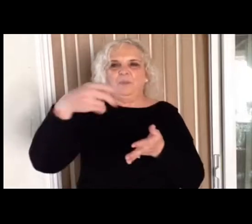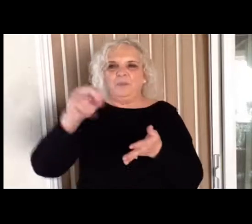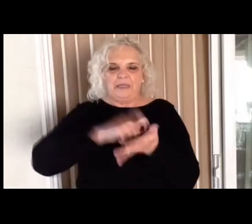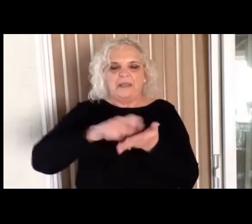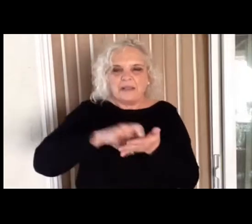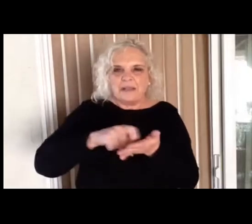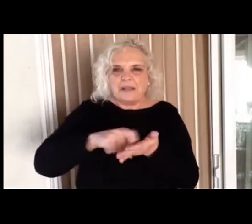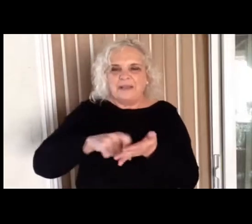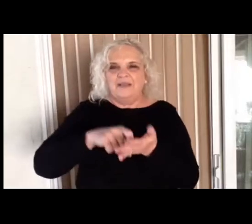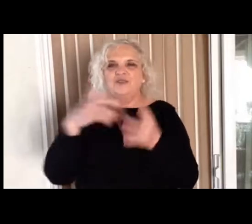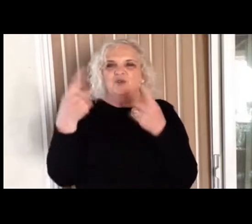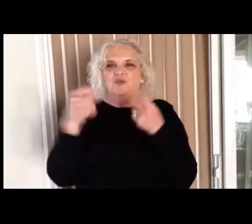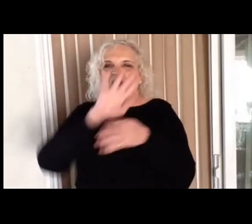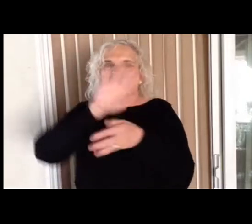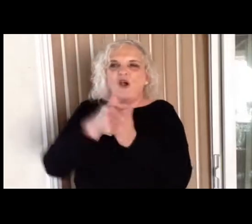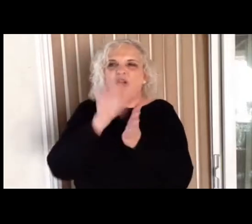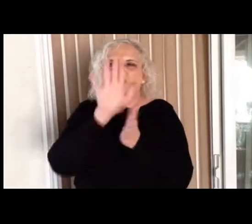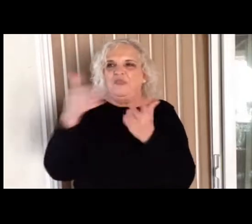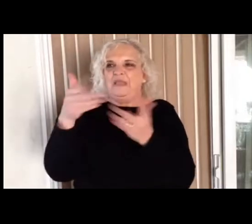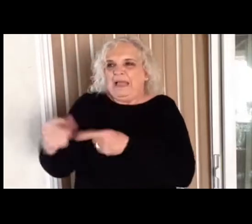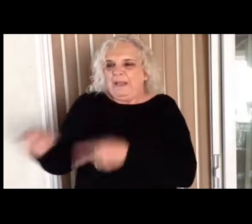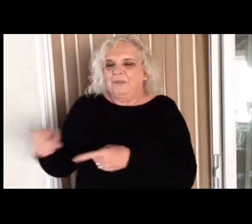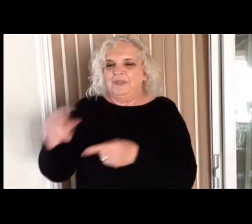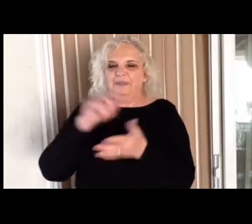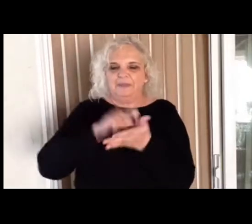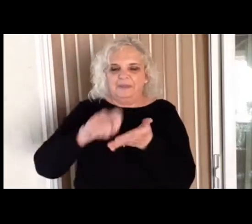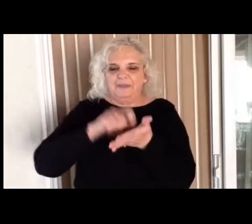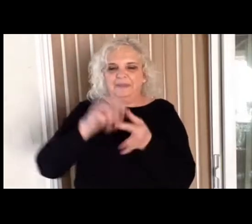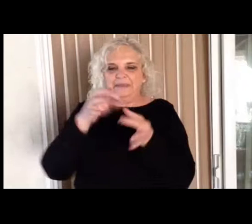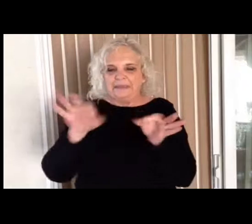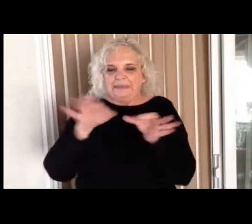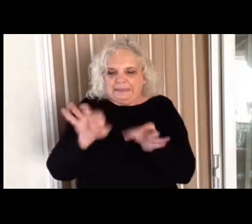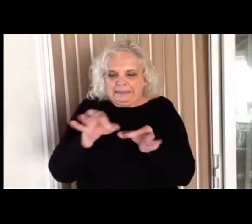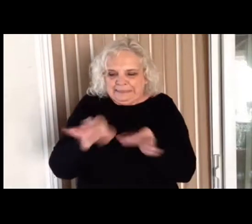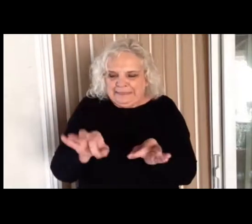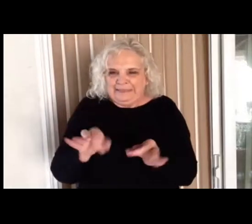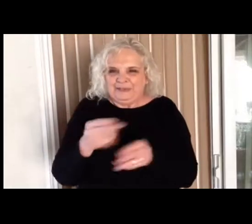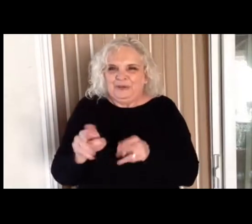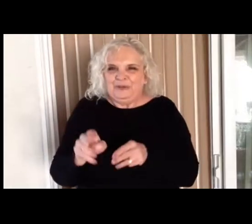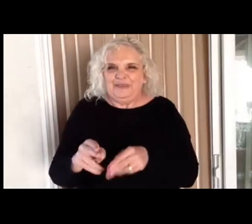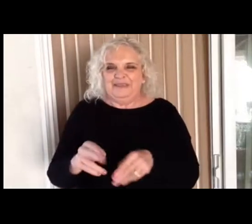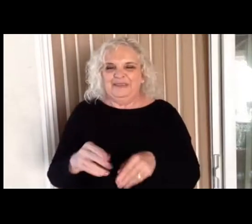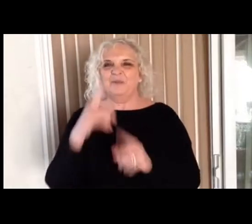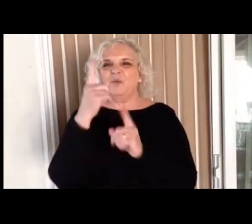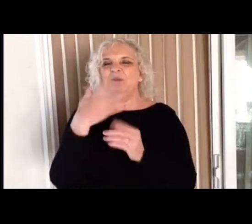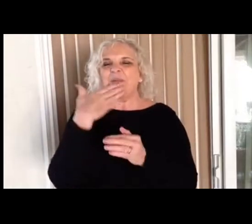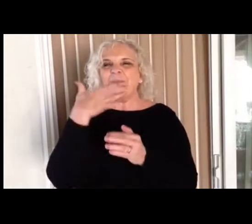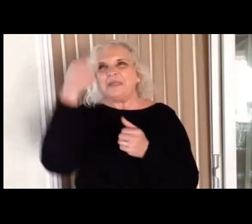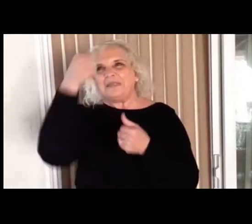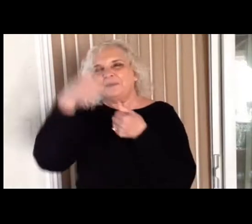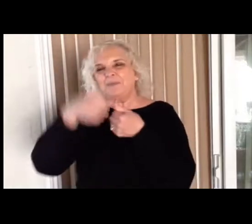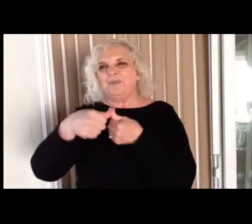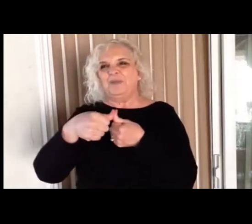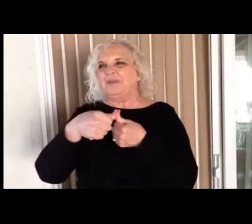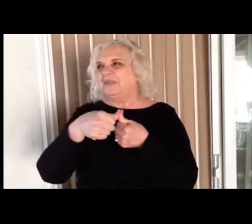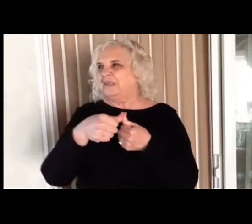few sentences for Uncle Danny and Aunt Joyce. But one of my fondest memories was